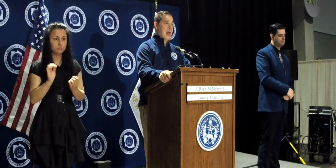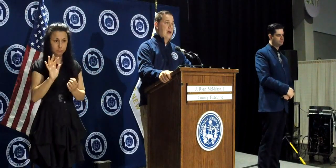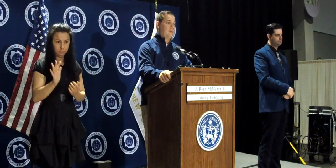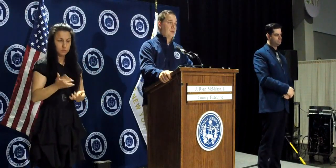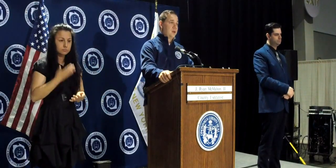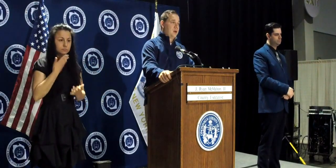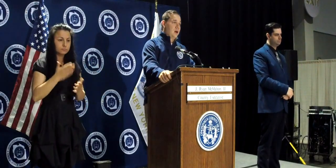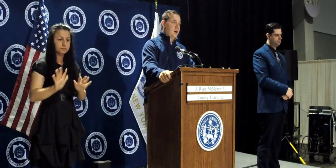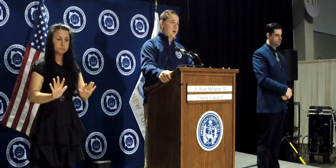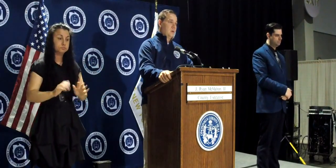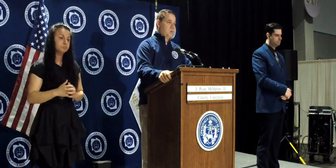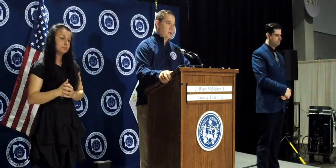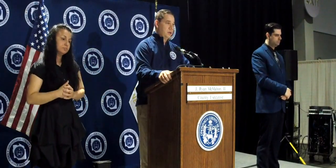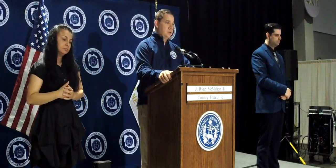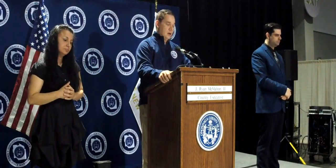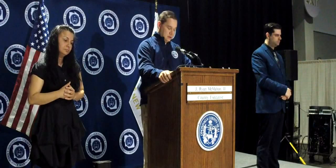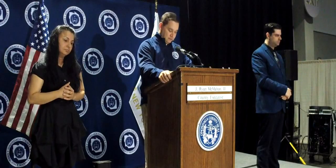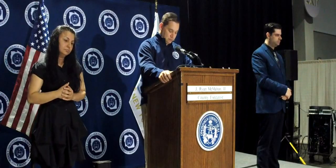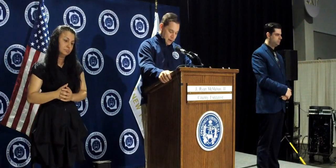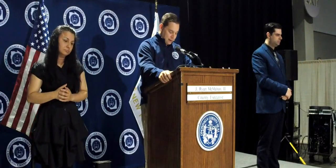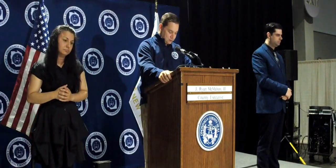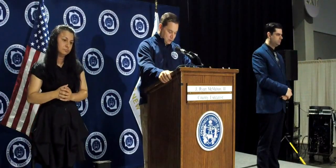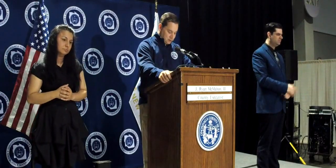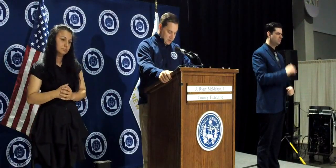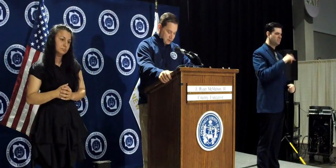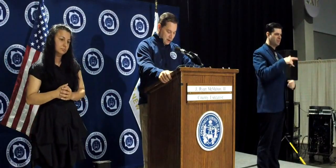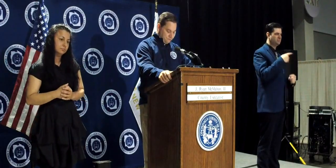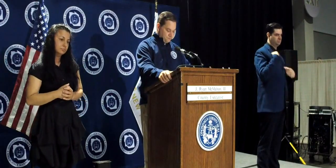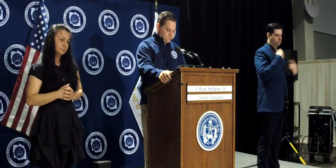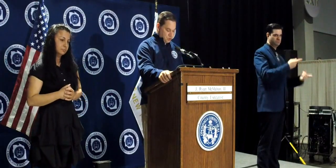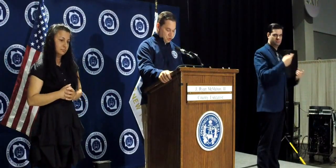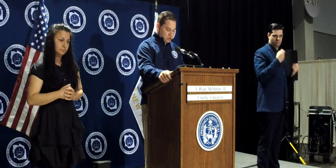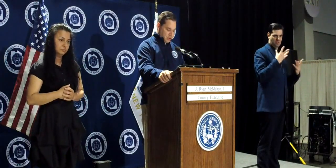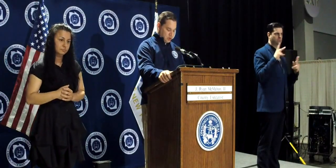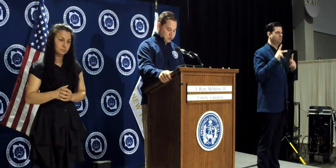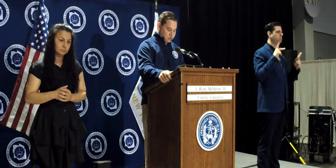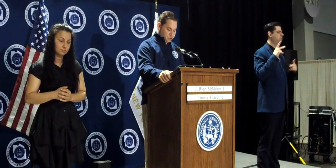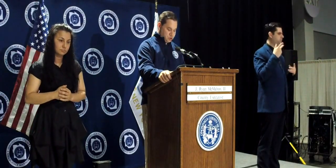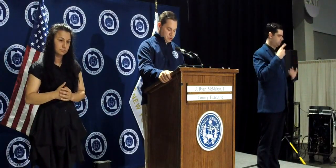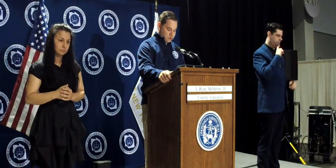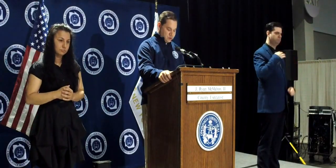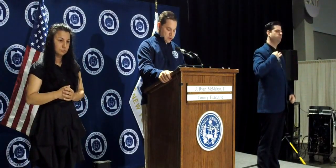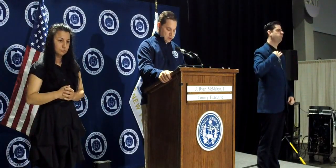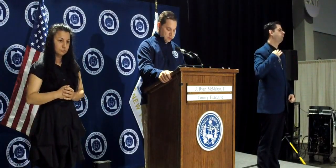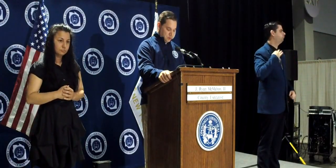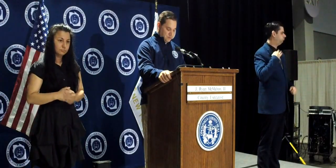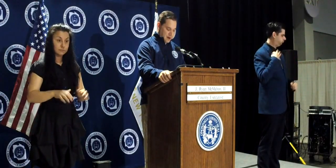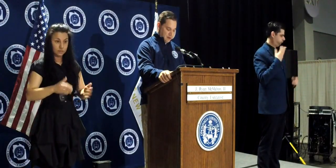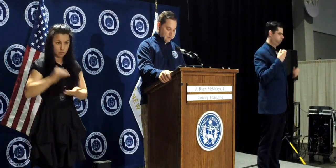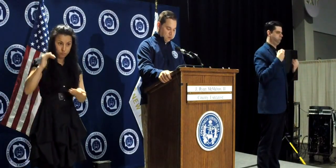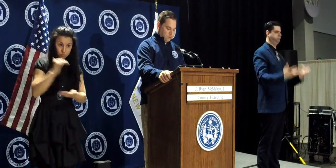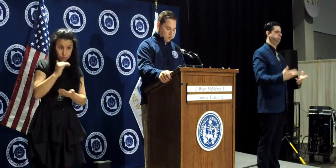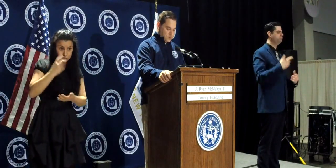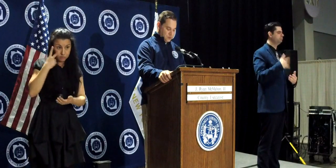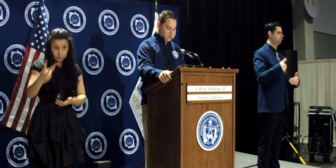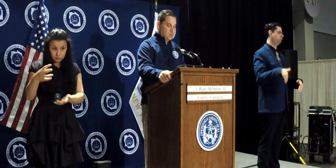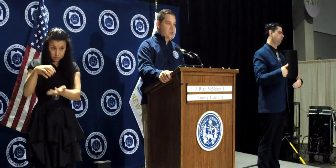their staff, really giving back. So I want to thank them. Child Care Solutions,